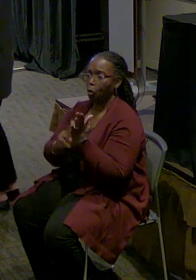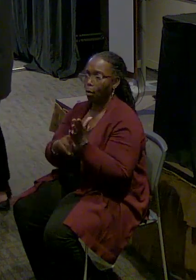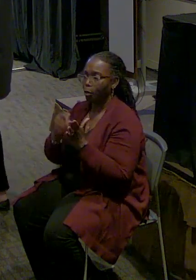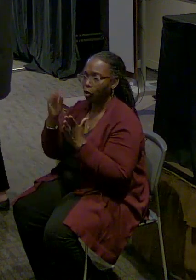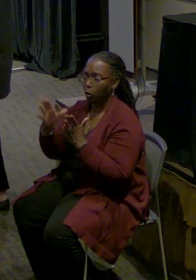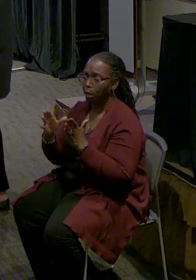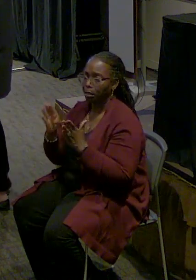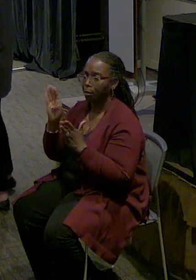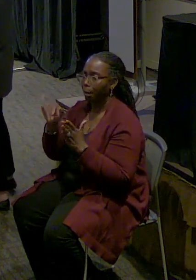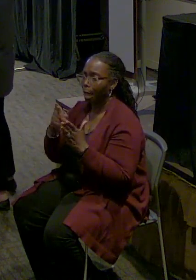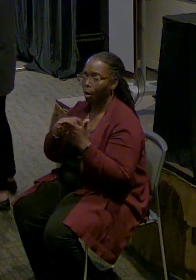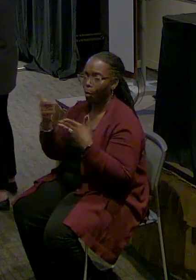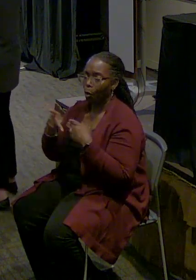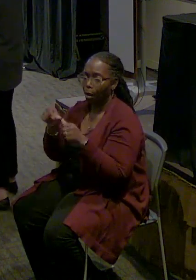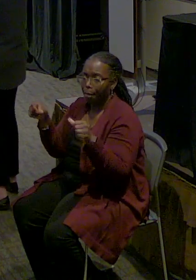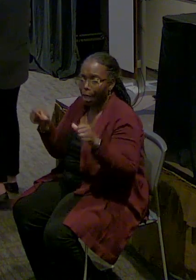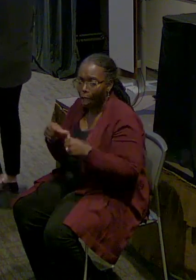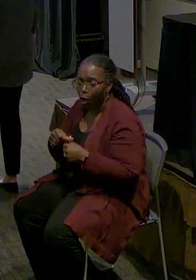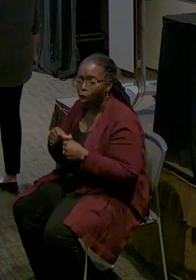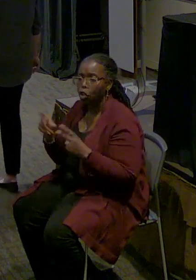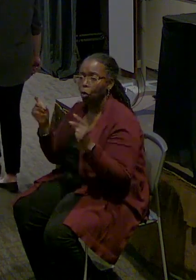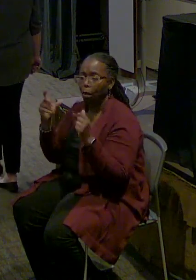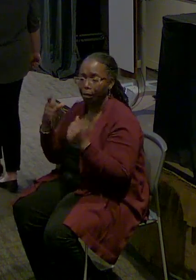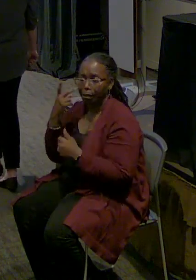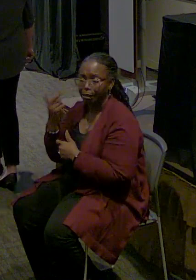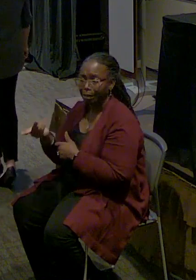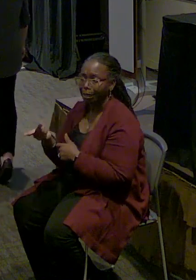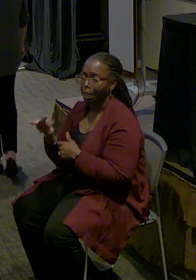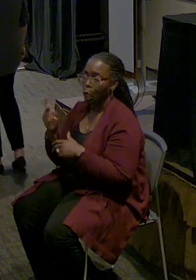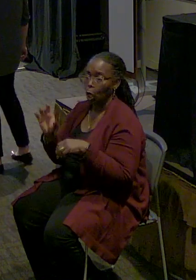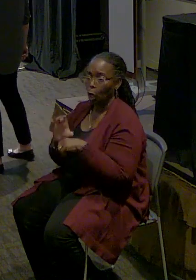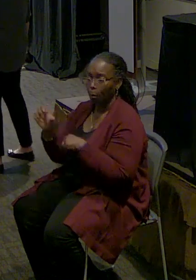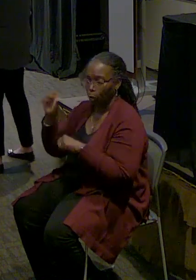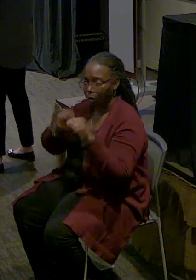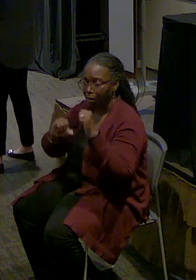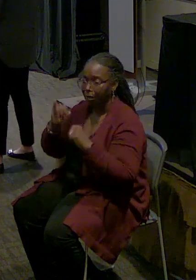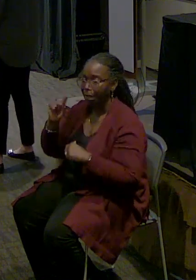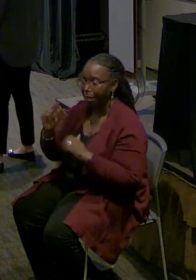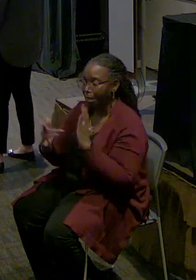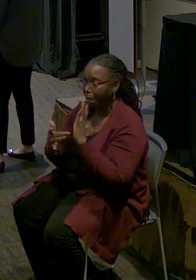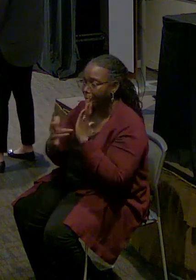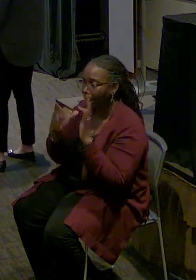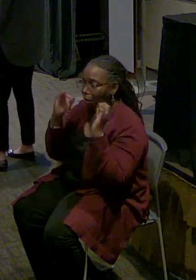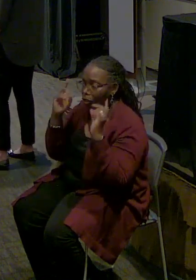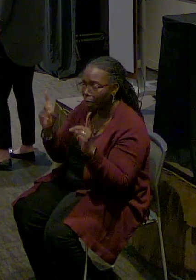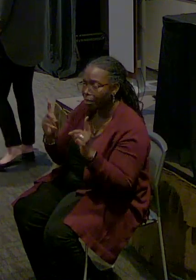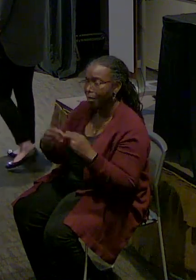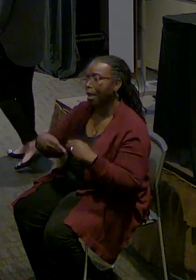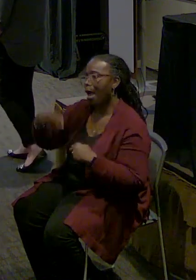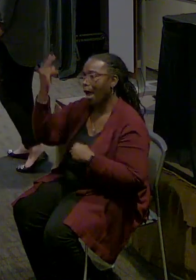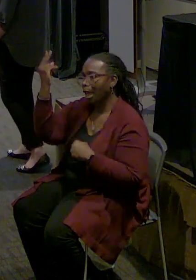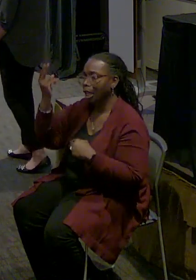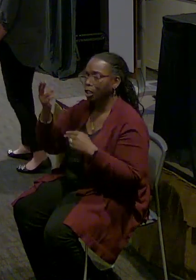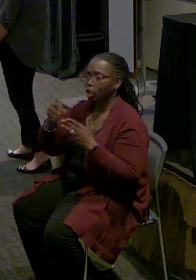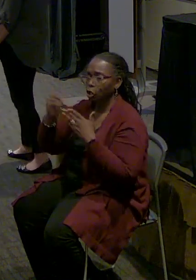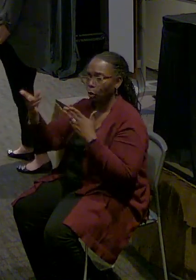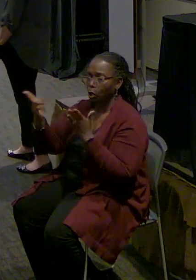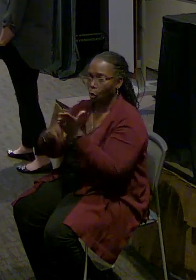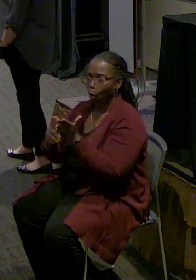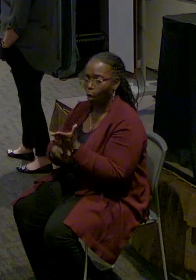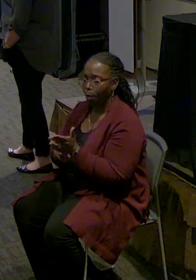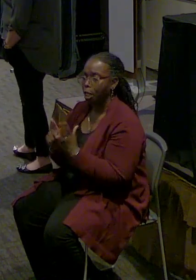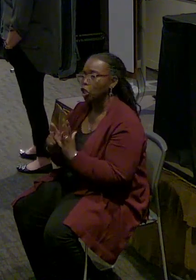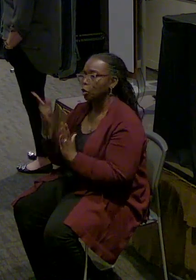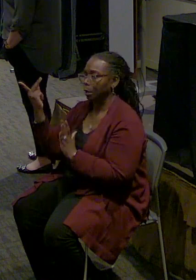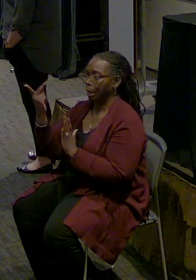students by program area. So you can very quickly see that our computer science, IT, and technology education has the highest student enrollment, a